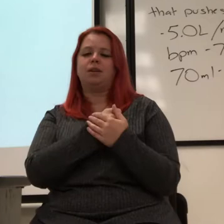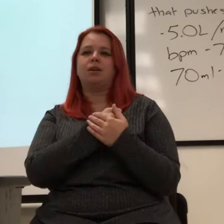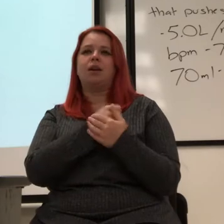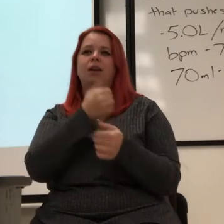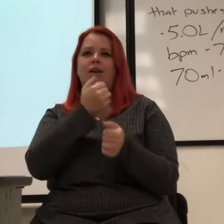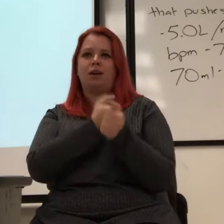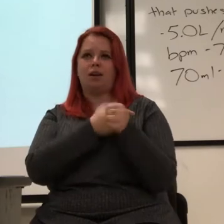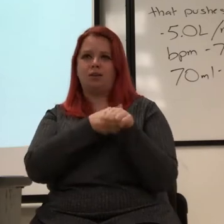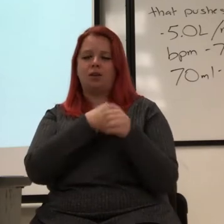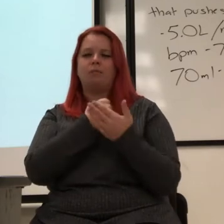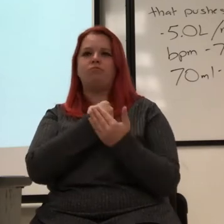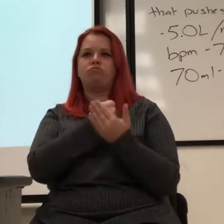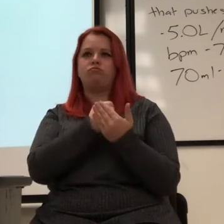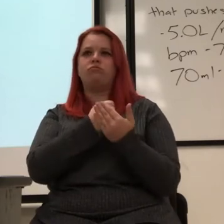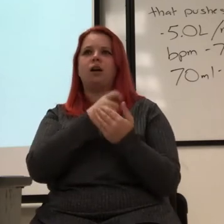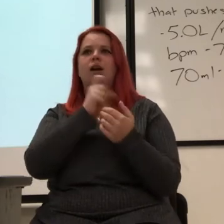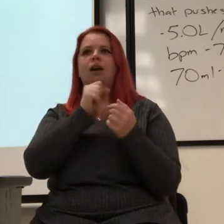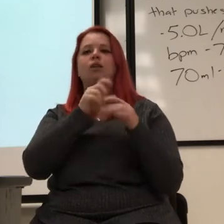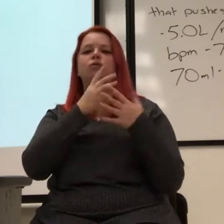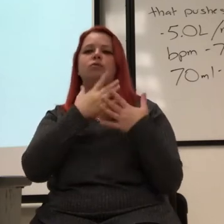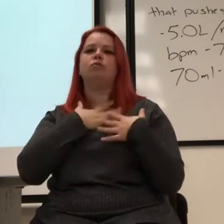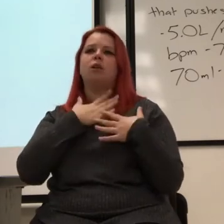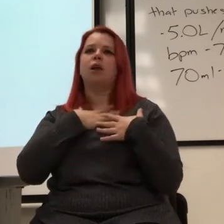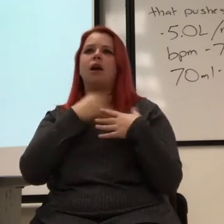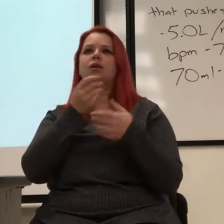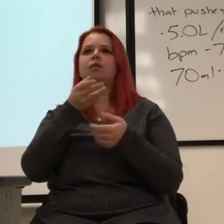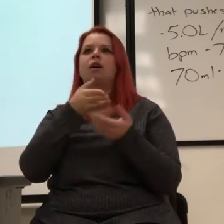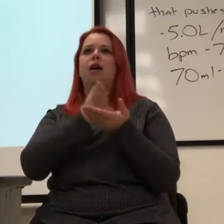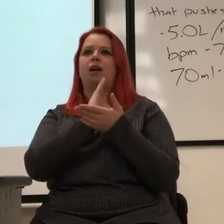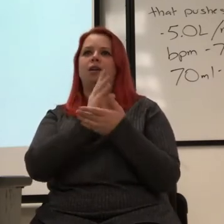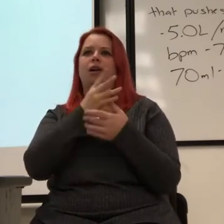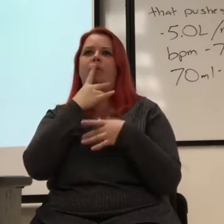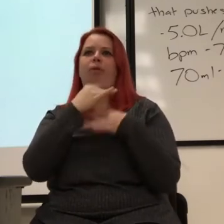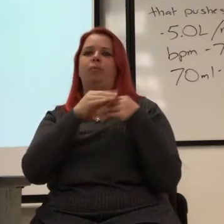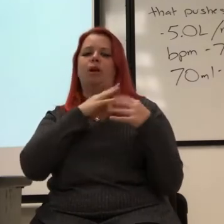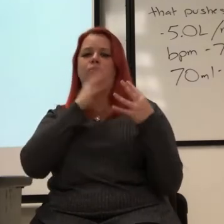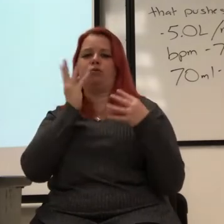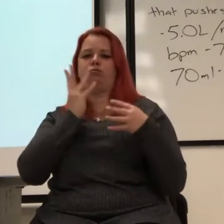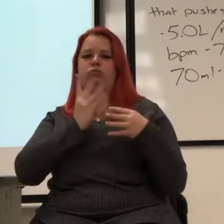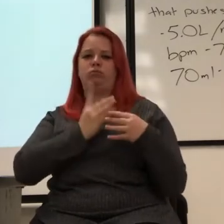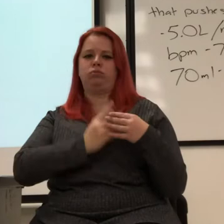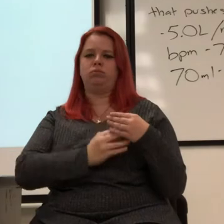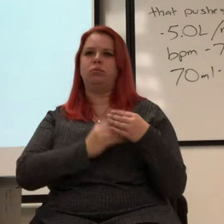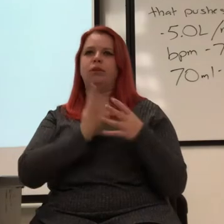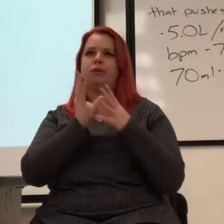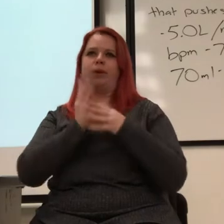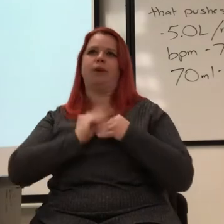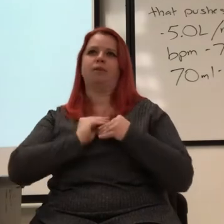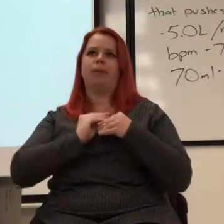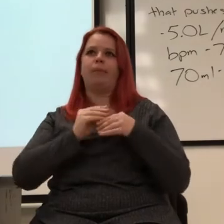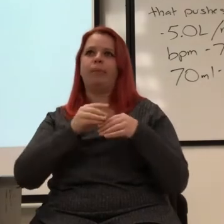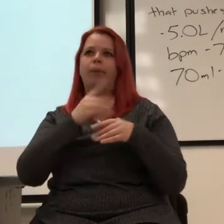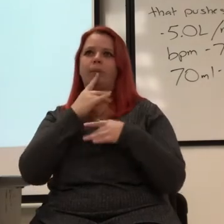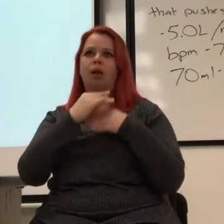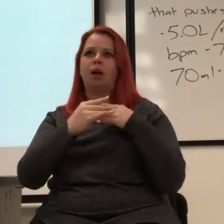the heart must first relax to receive blood so that it can pump blood. So when the heart is relaxed,